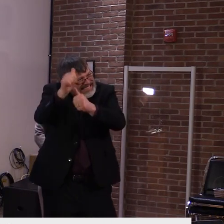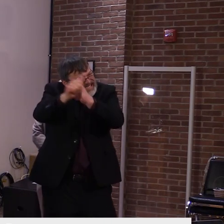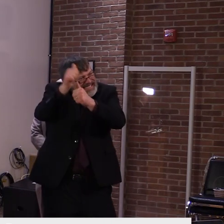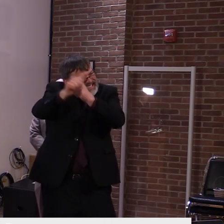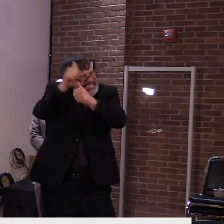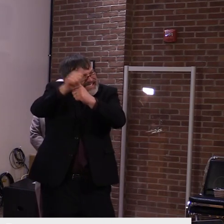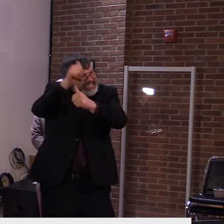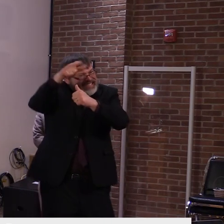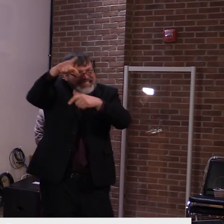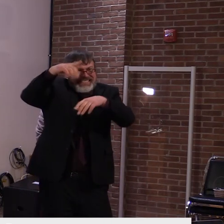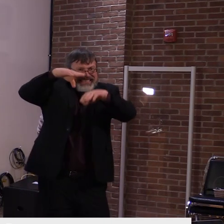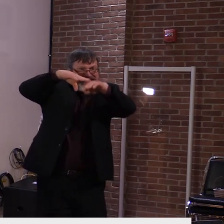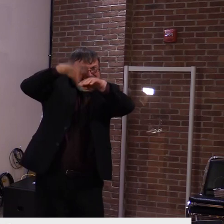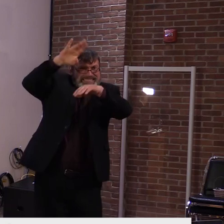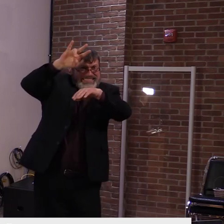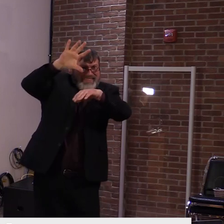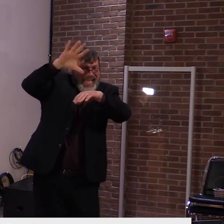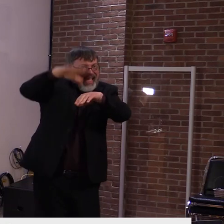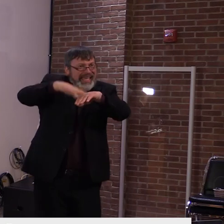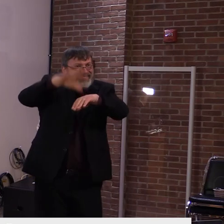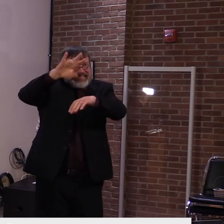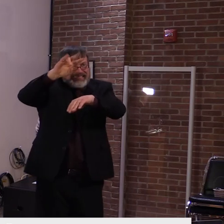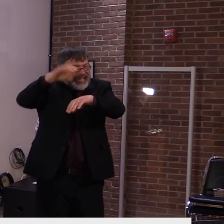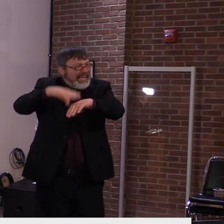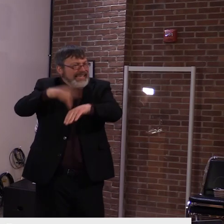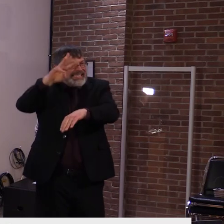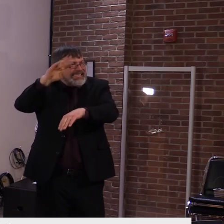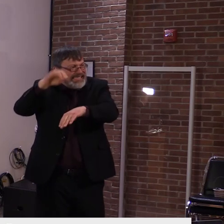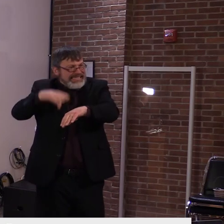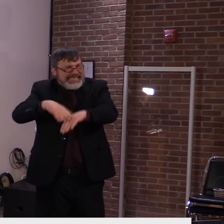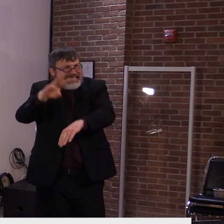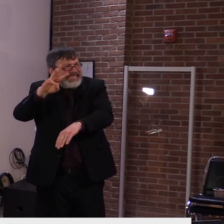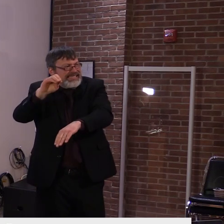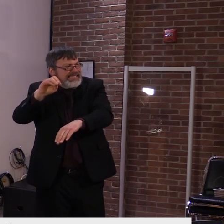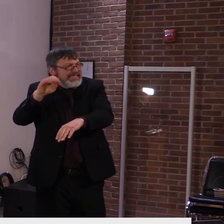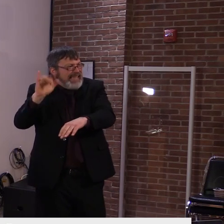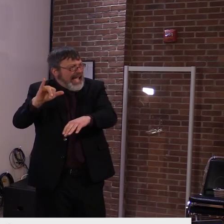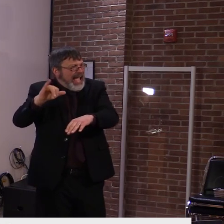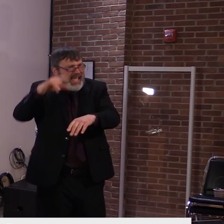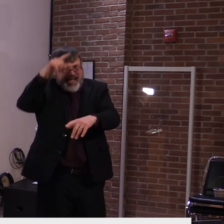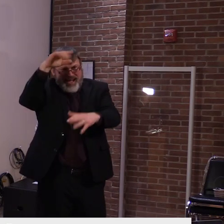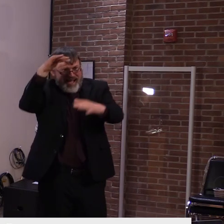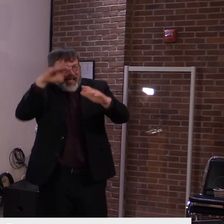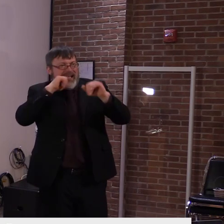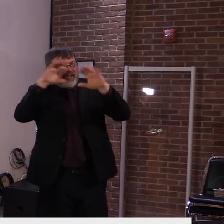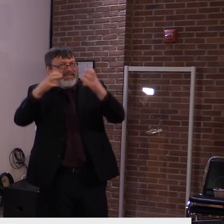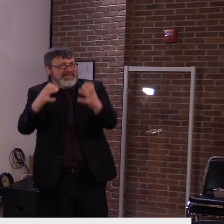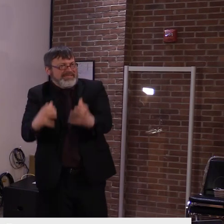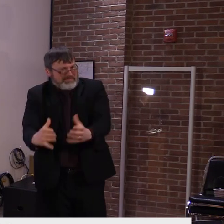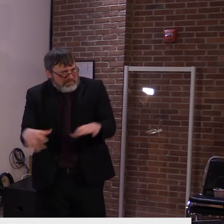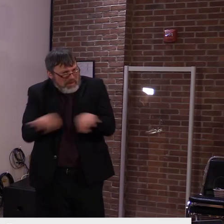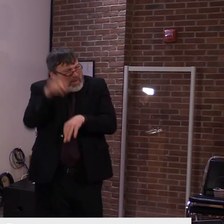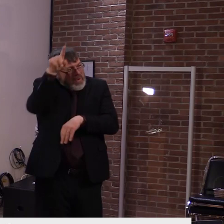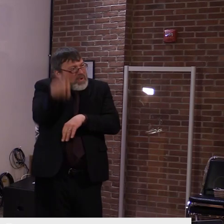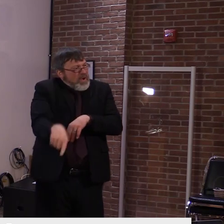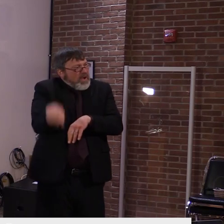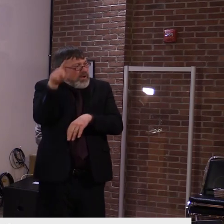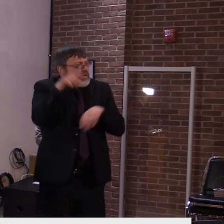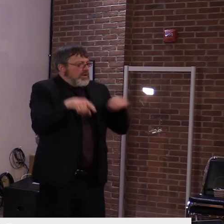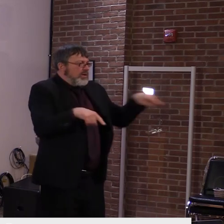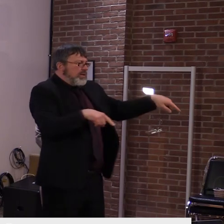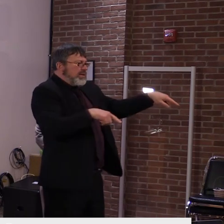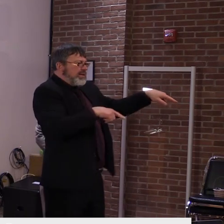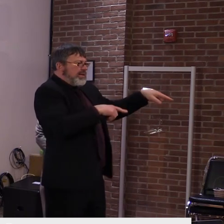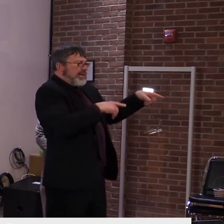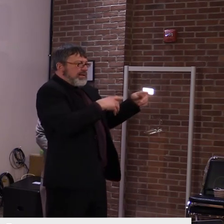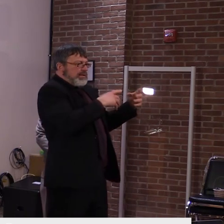to 65, then in the 50s and so forth. Those in the correctional facilities will be able to take advantage of